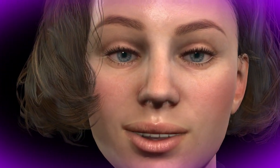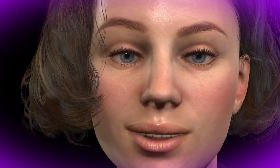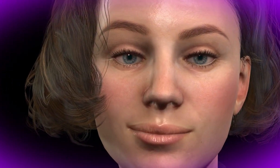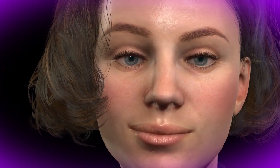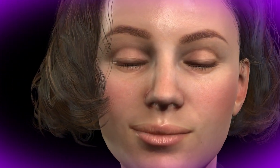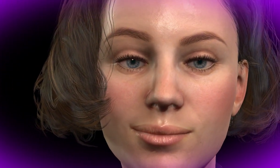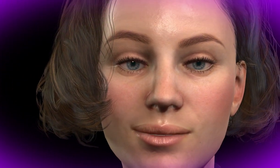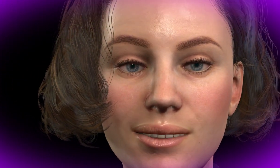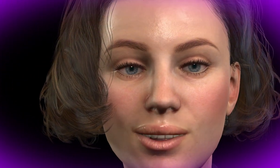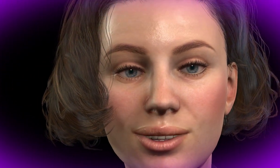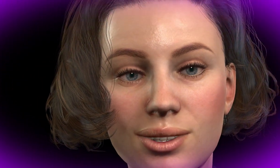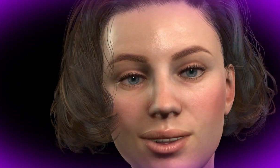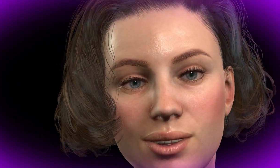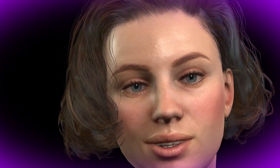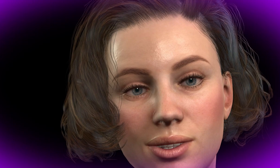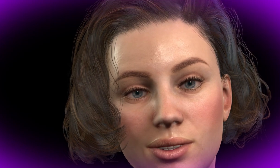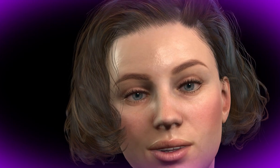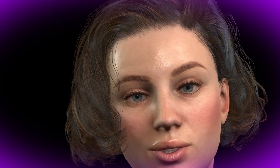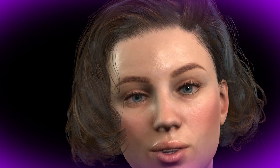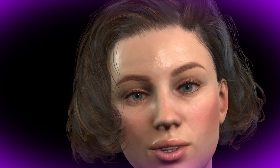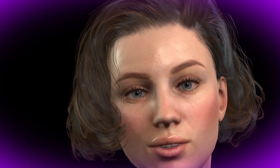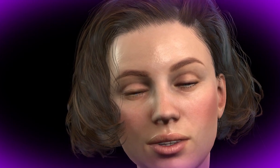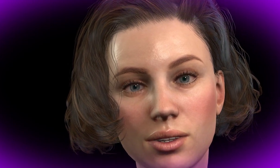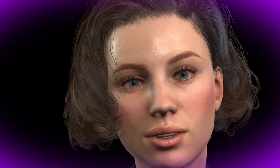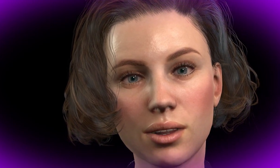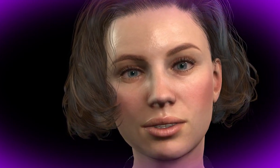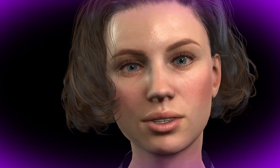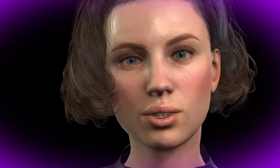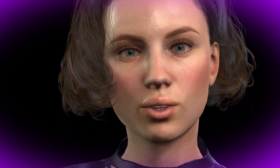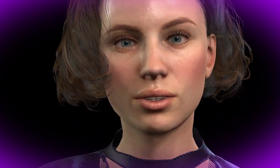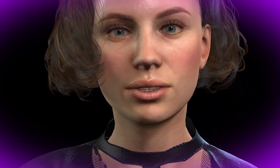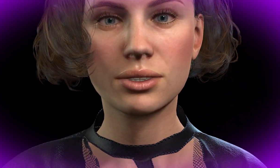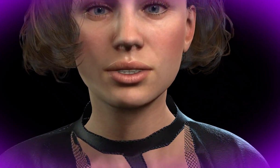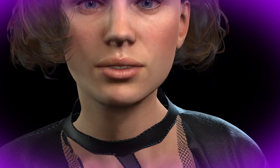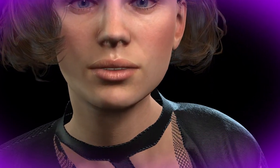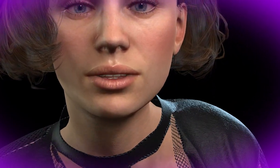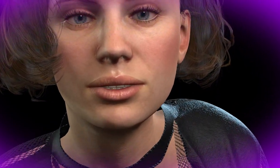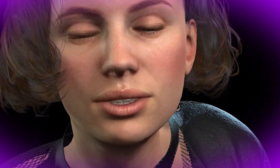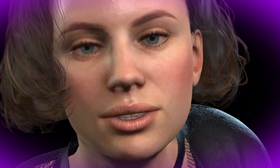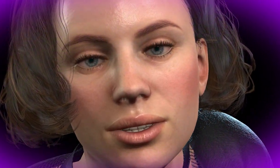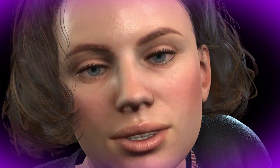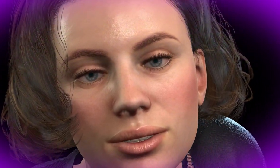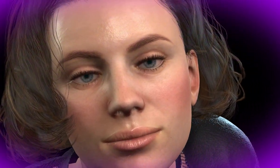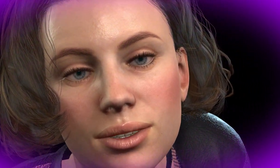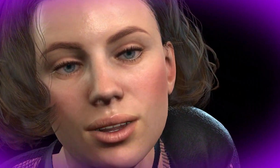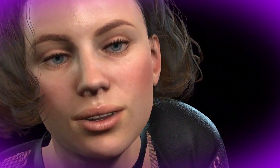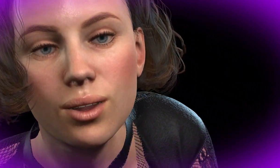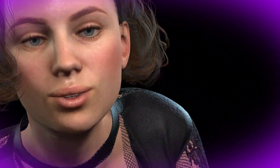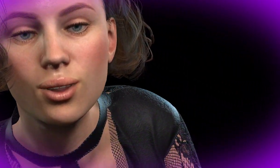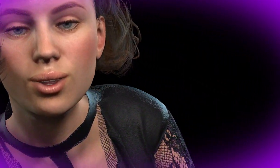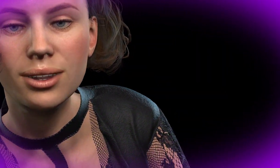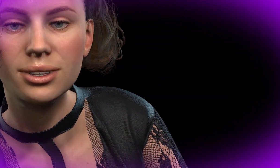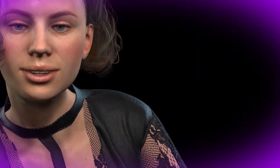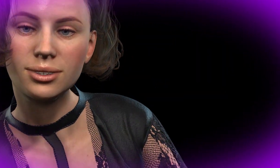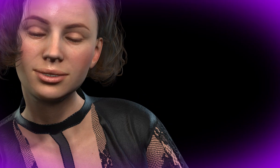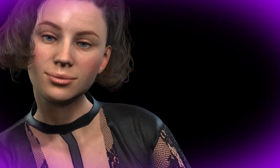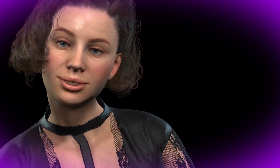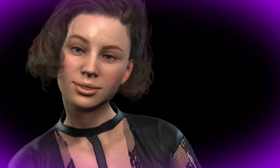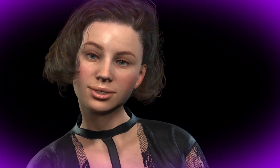time, but various signing systems were created in the deaf communities. These sign systems are now known as Old American